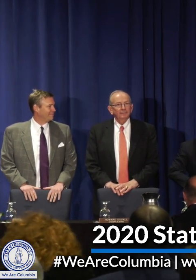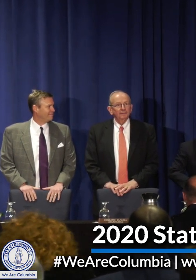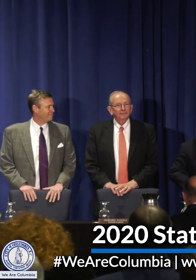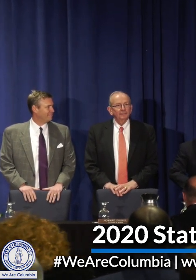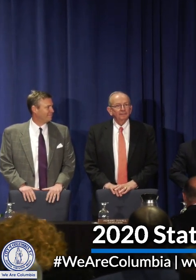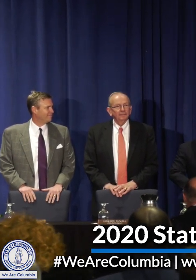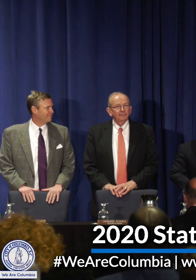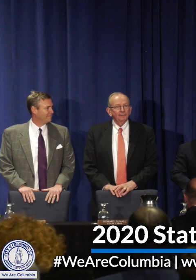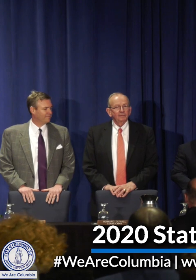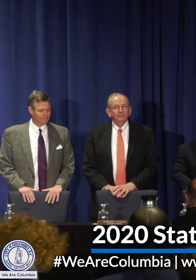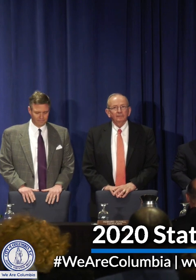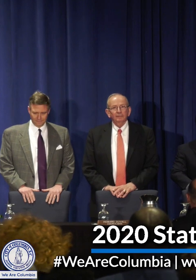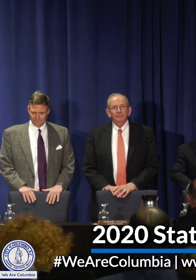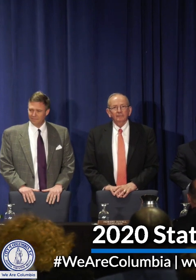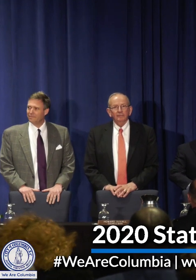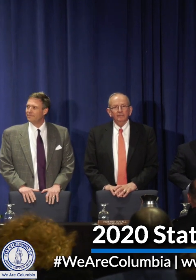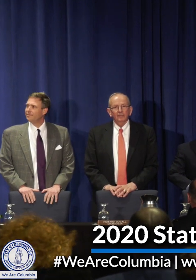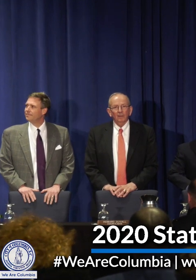McDowell,